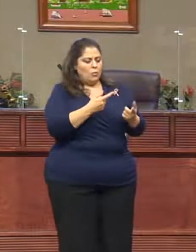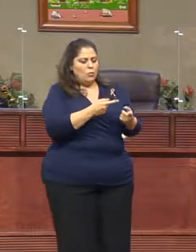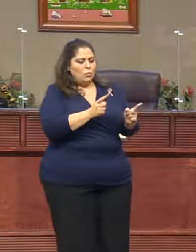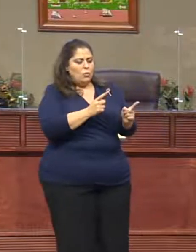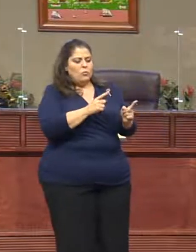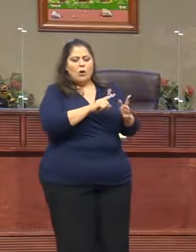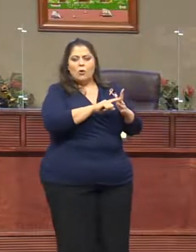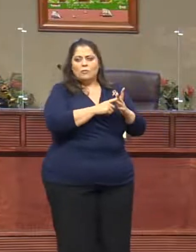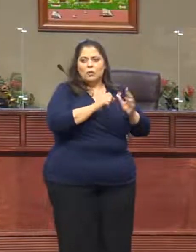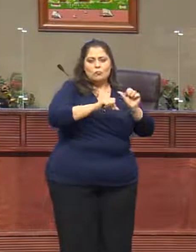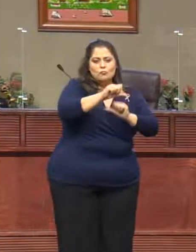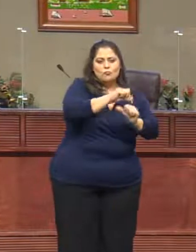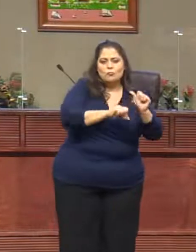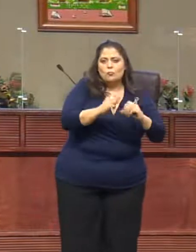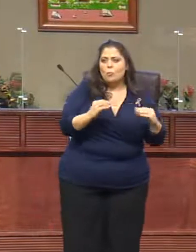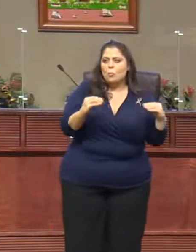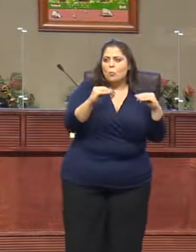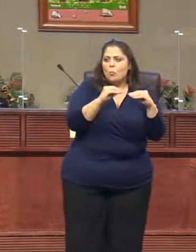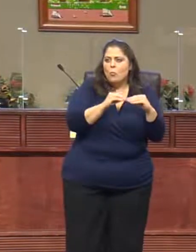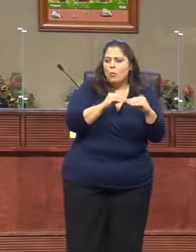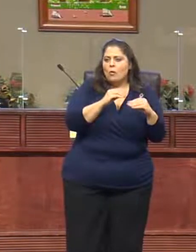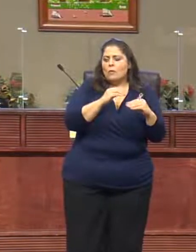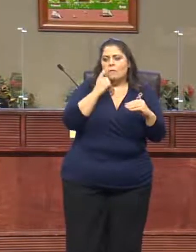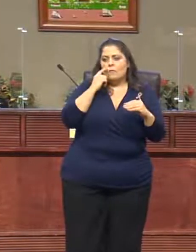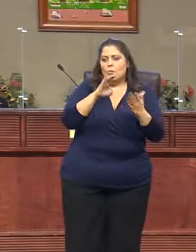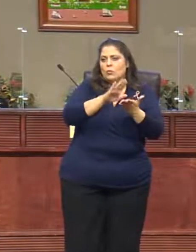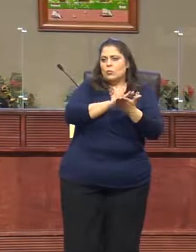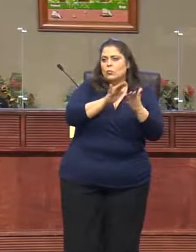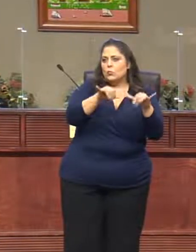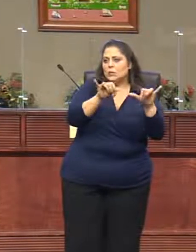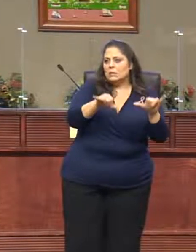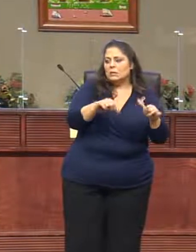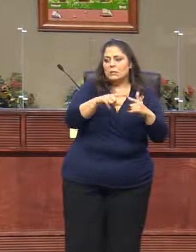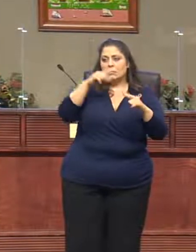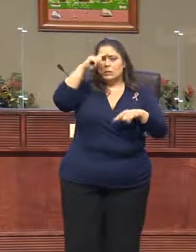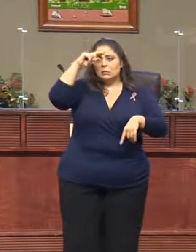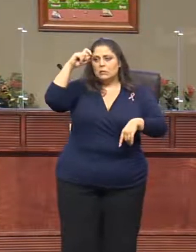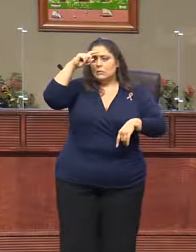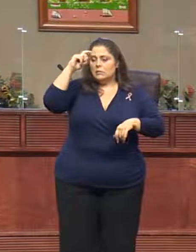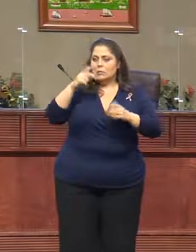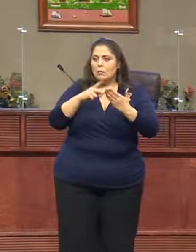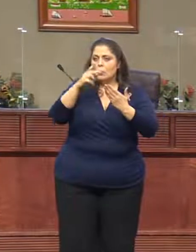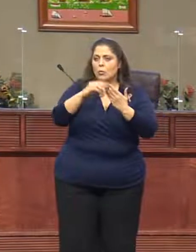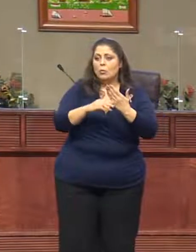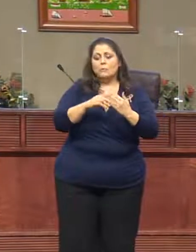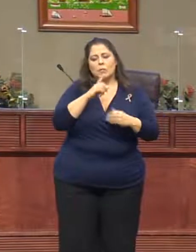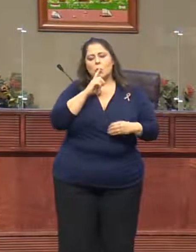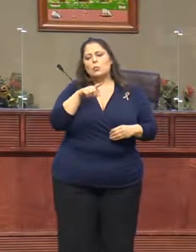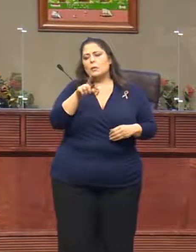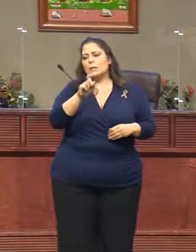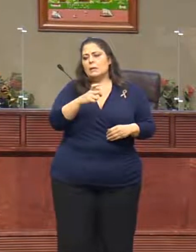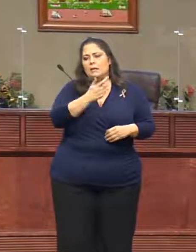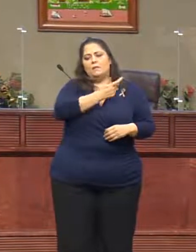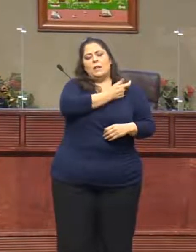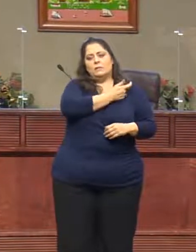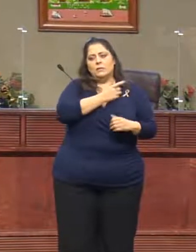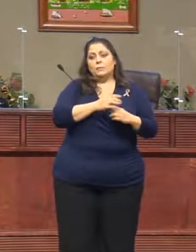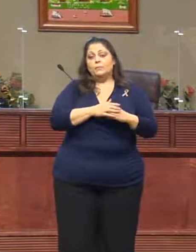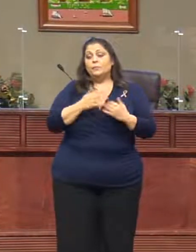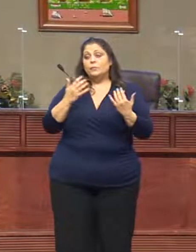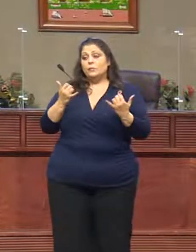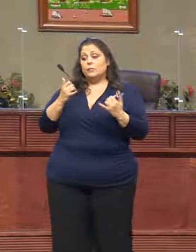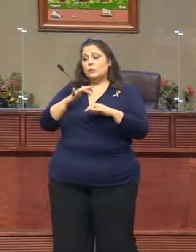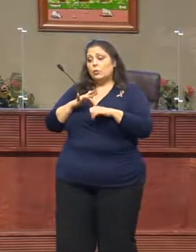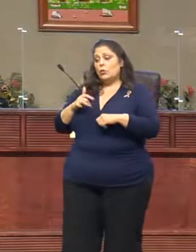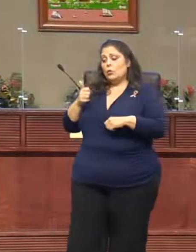in a number of ways within our school system and the summer programs, they really need to get vaccinated. Earlier today on our call,